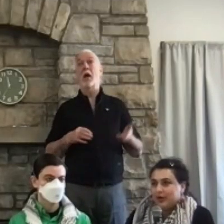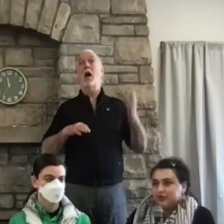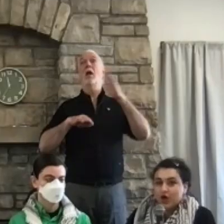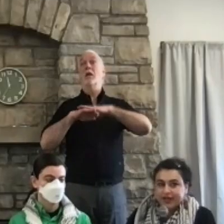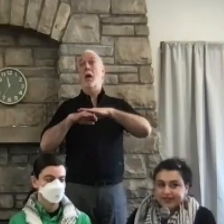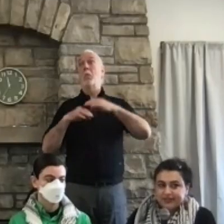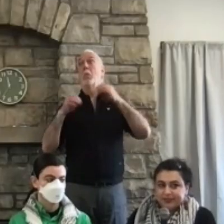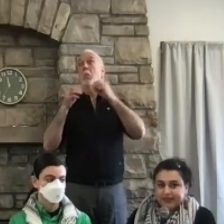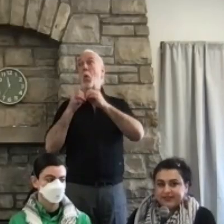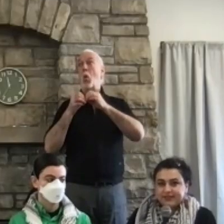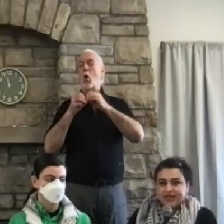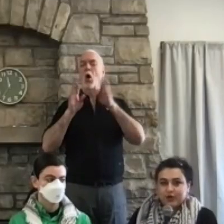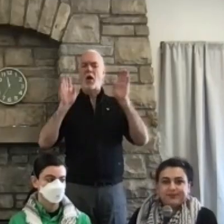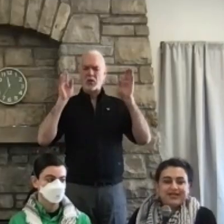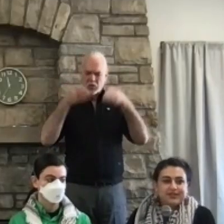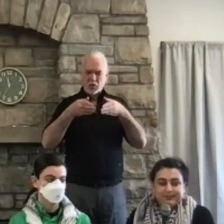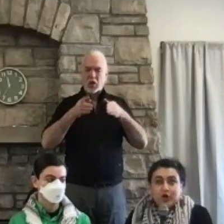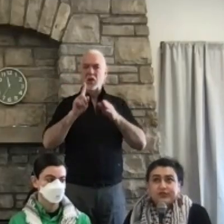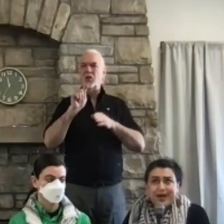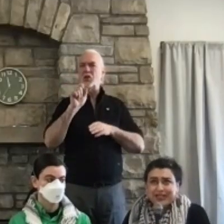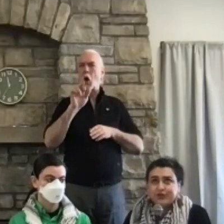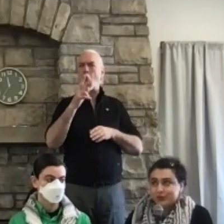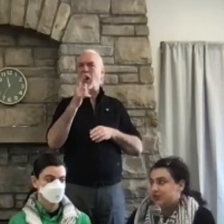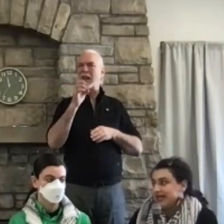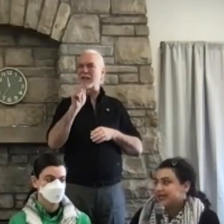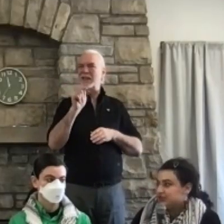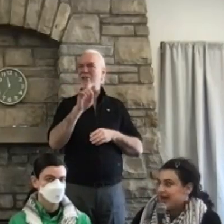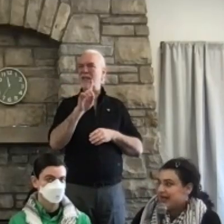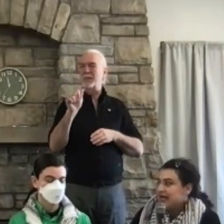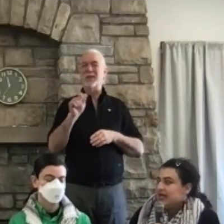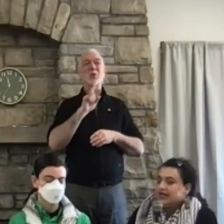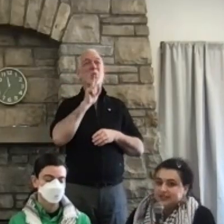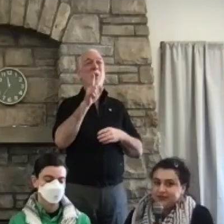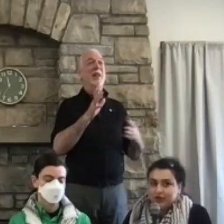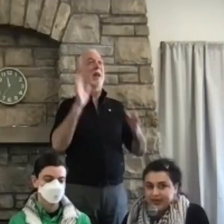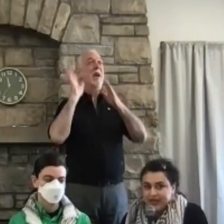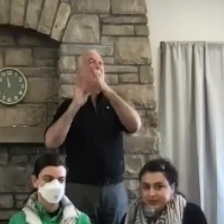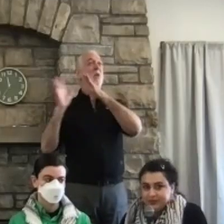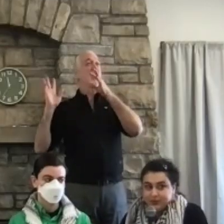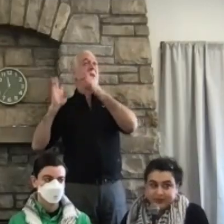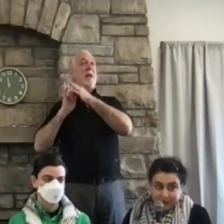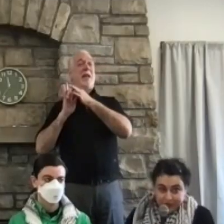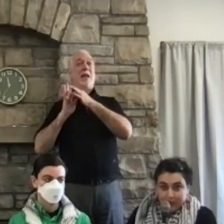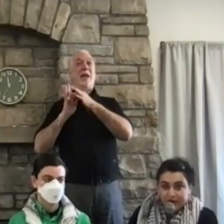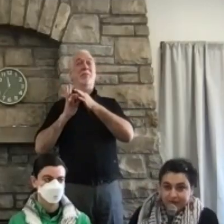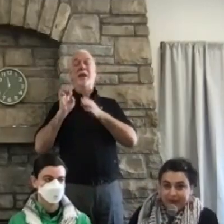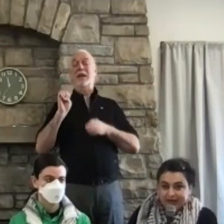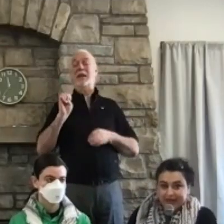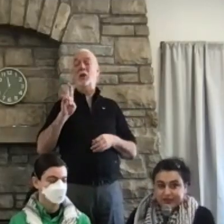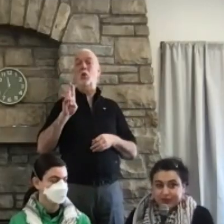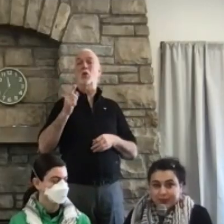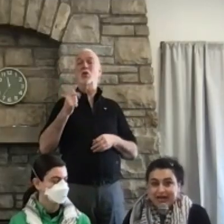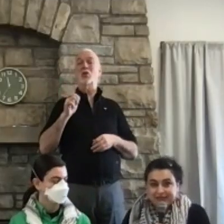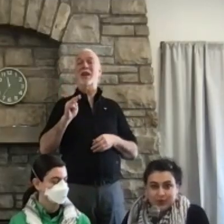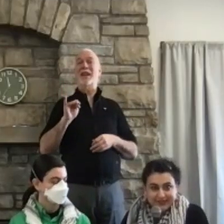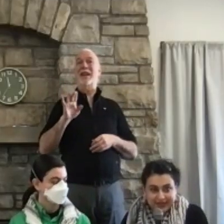talking about targeted disabilities. This is like goes back to eugenics, right? Because if you don't aim to a certain part of a